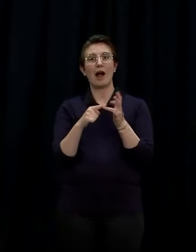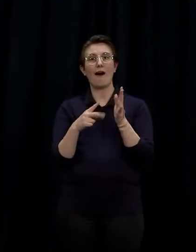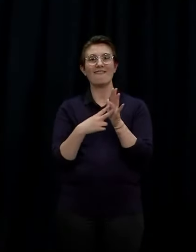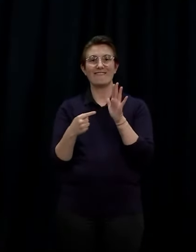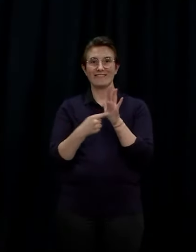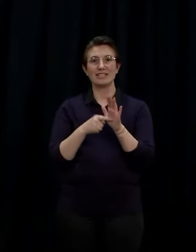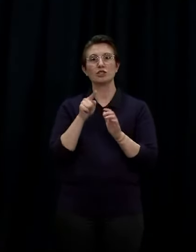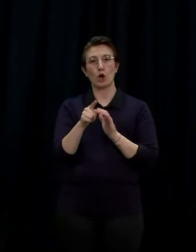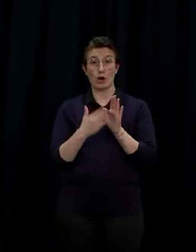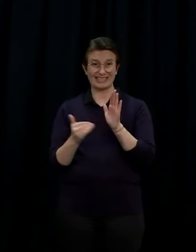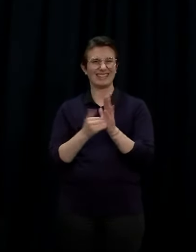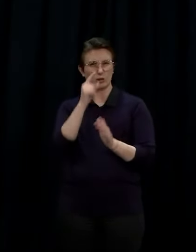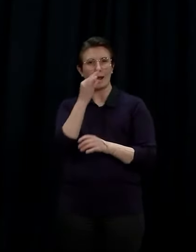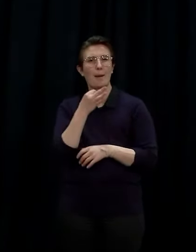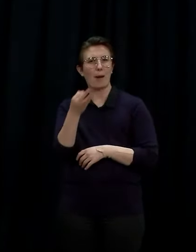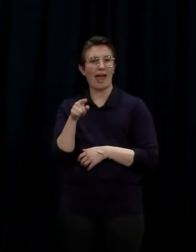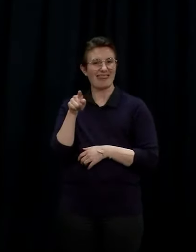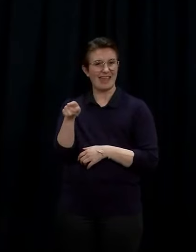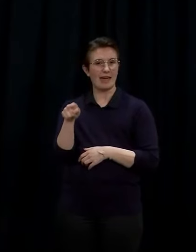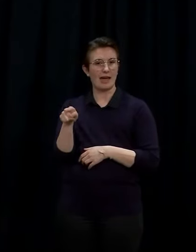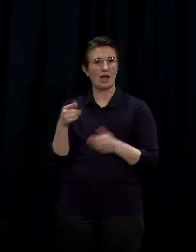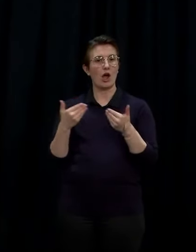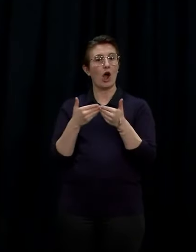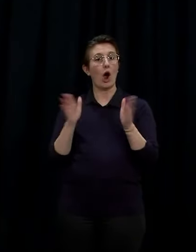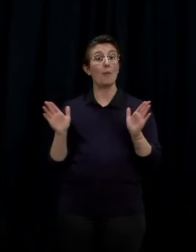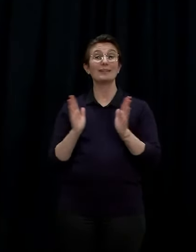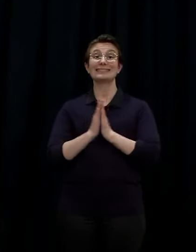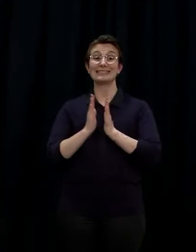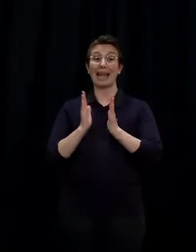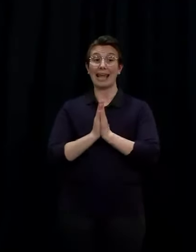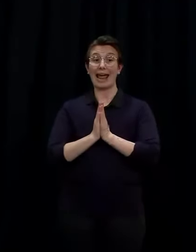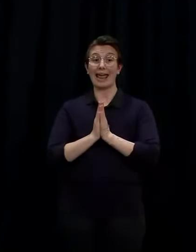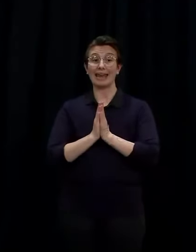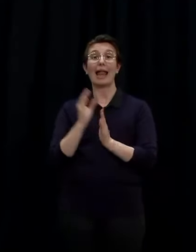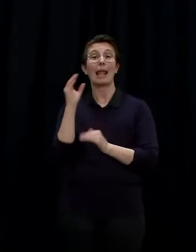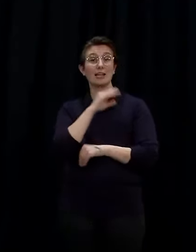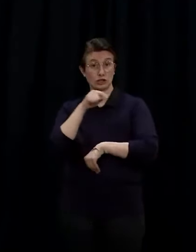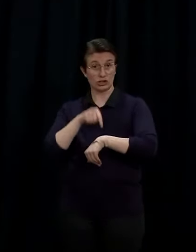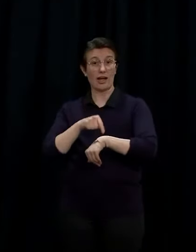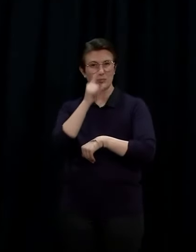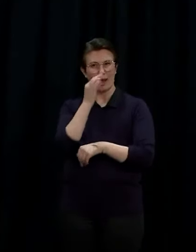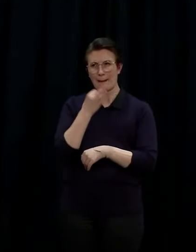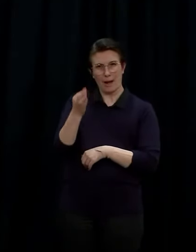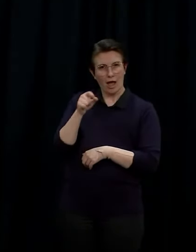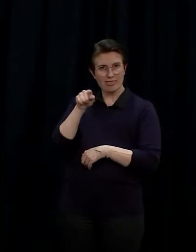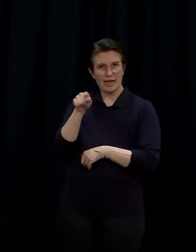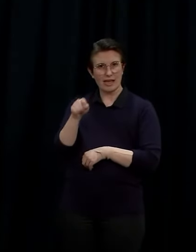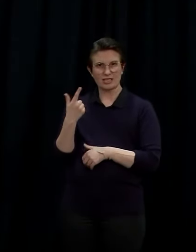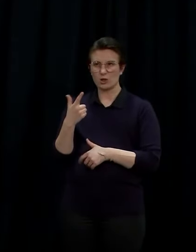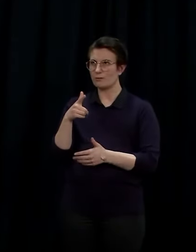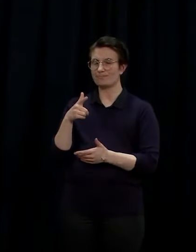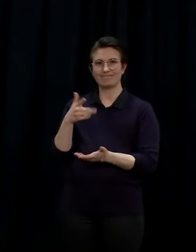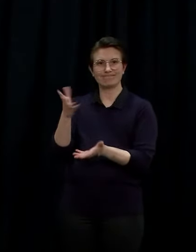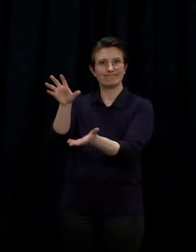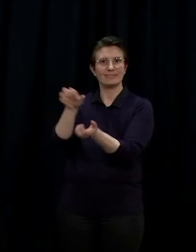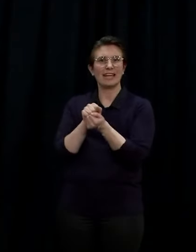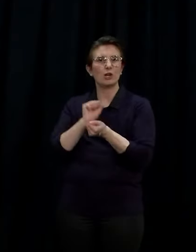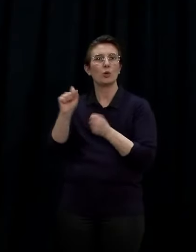regional boundary. If you are not an essential worker, you are not allowed to cross the